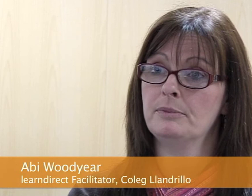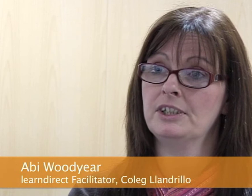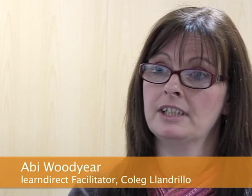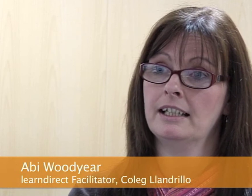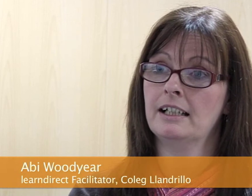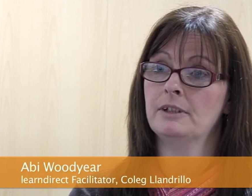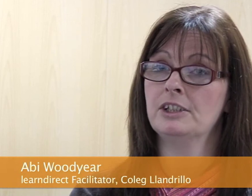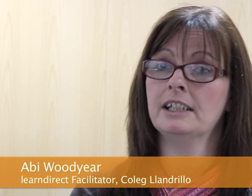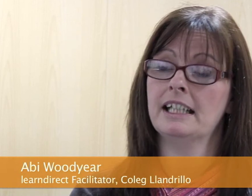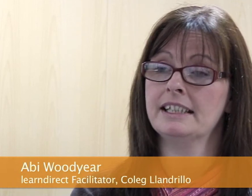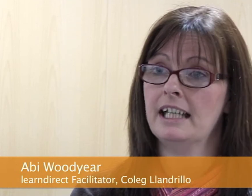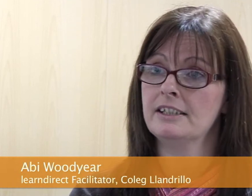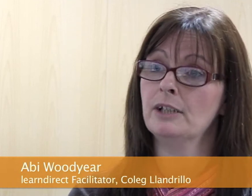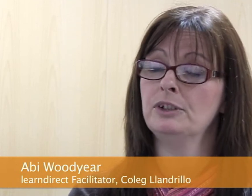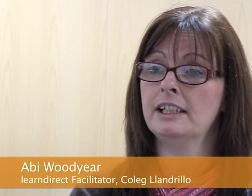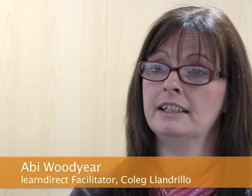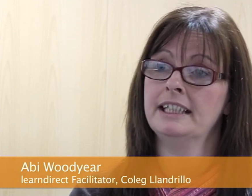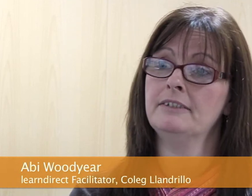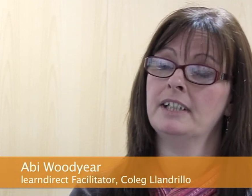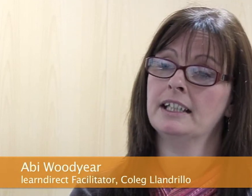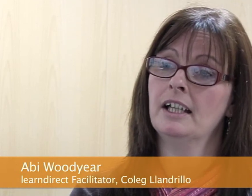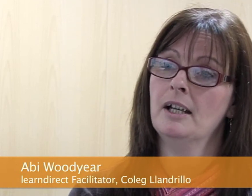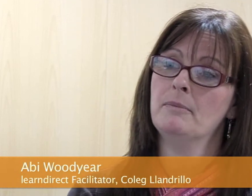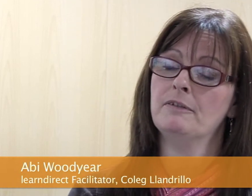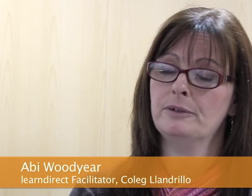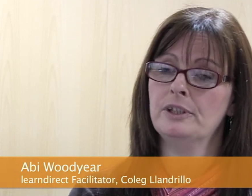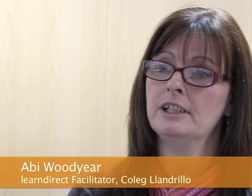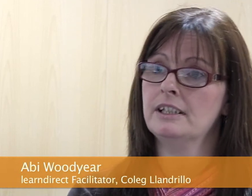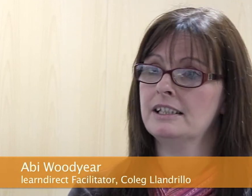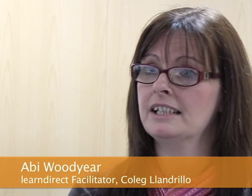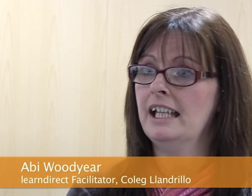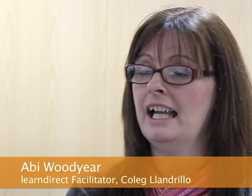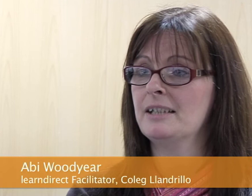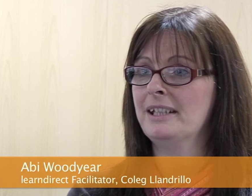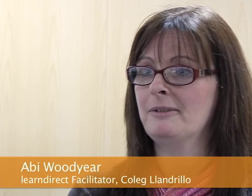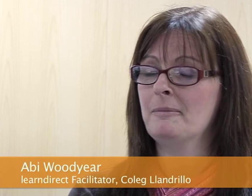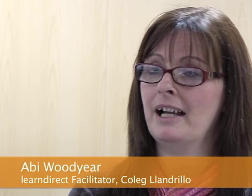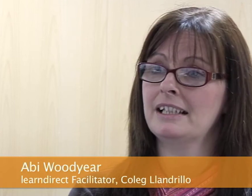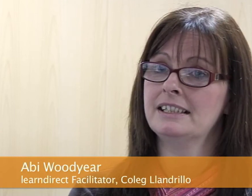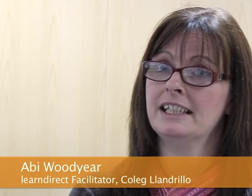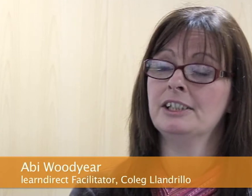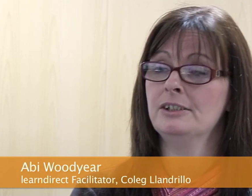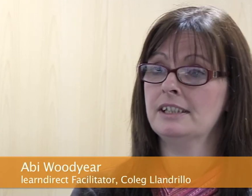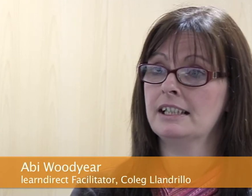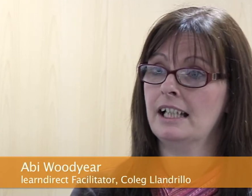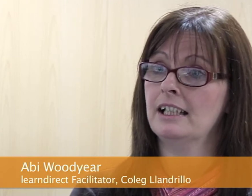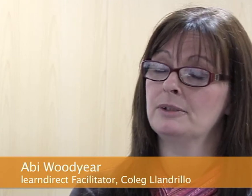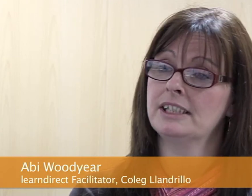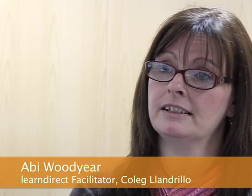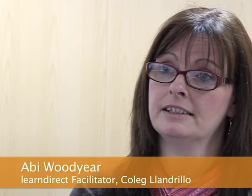British Sign Language can get together socially in the evening, but for learners it has a bigger impact as they can use their sign language skills they've